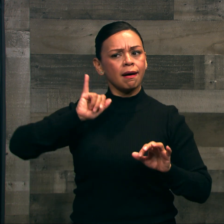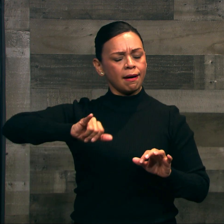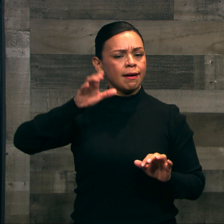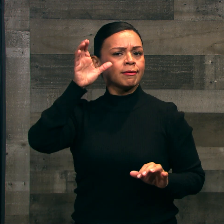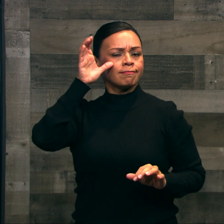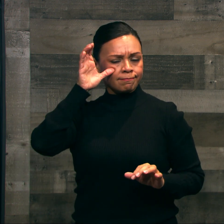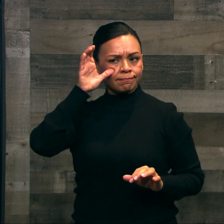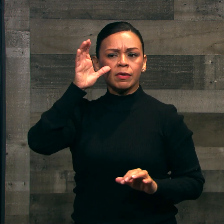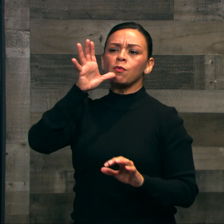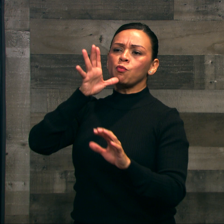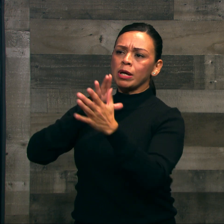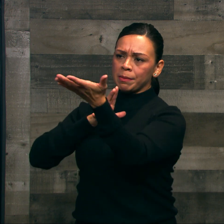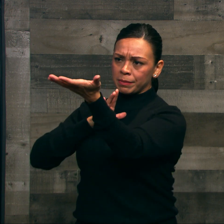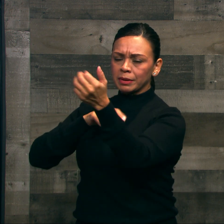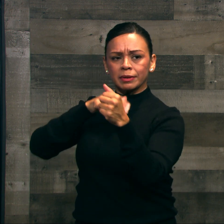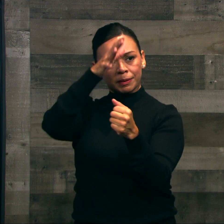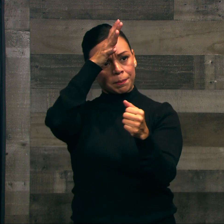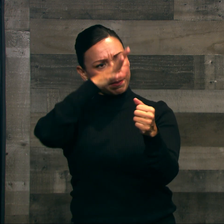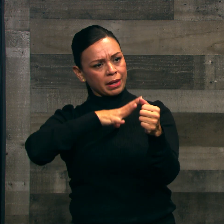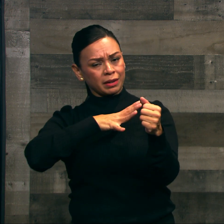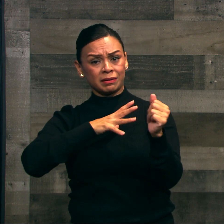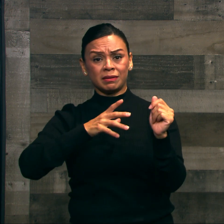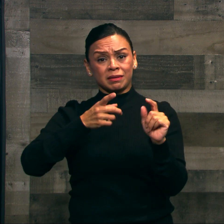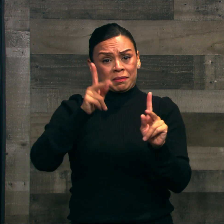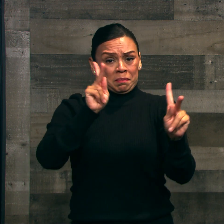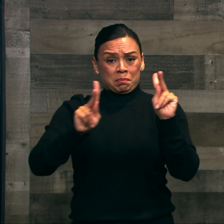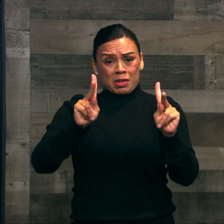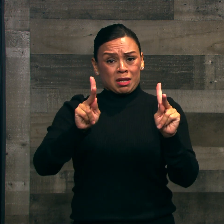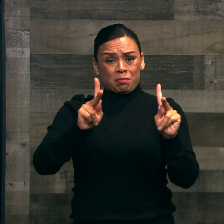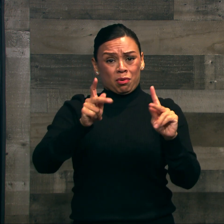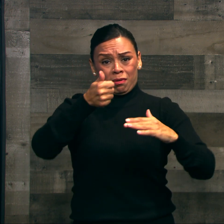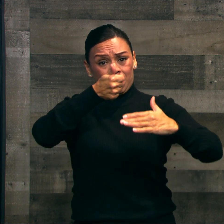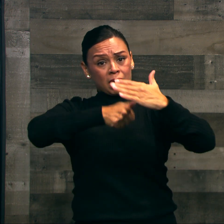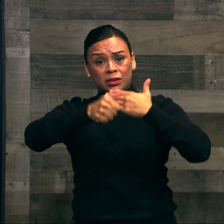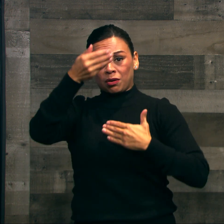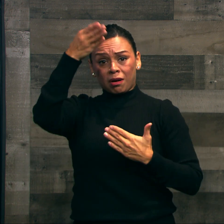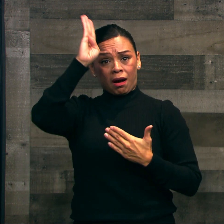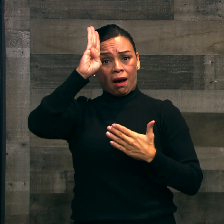reflections about that are important for all of us to hear.